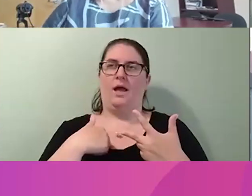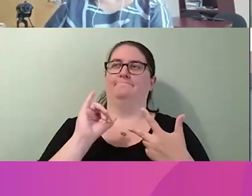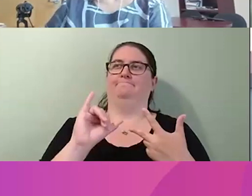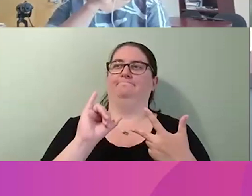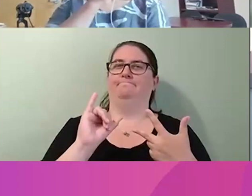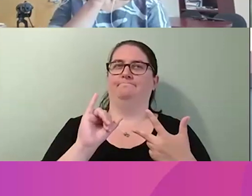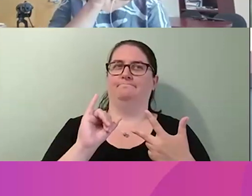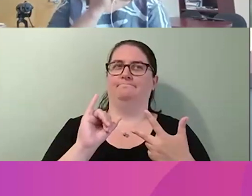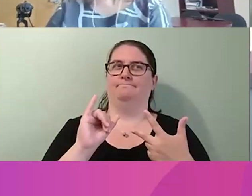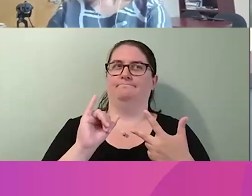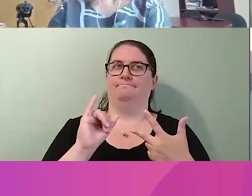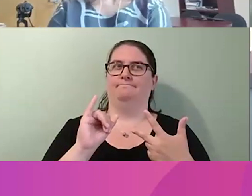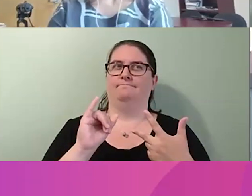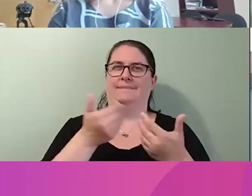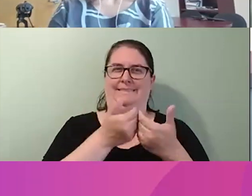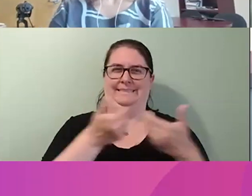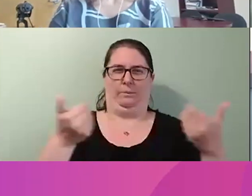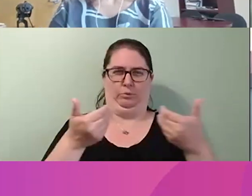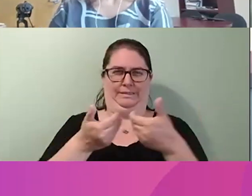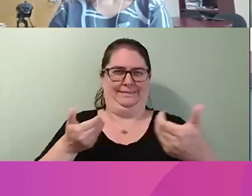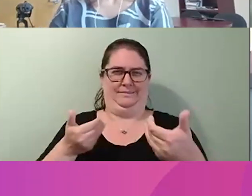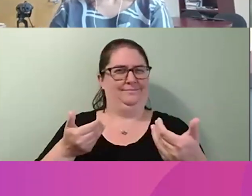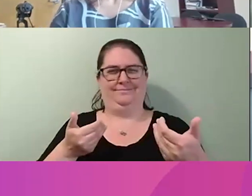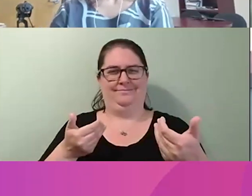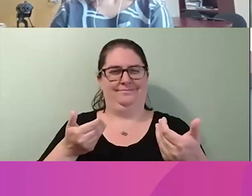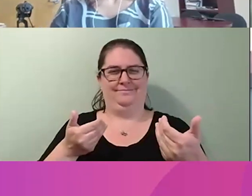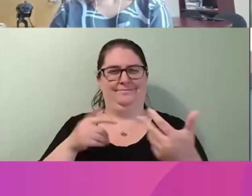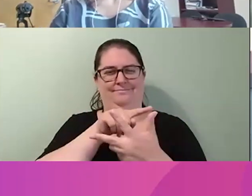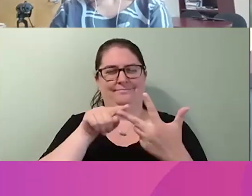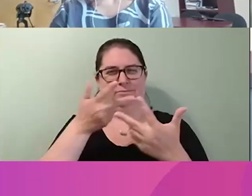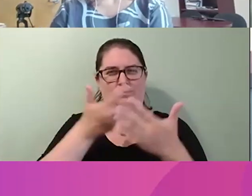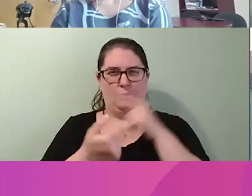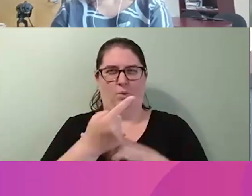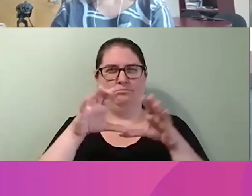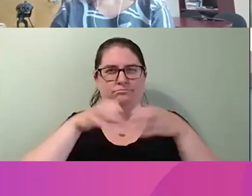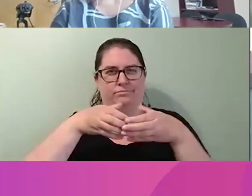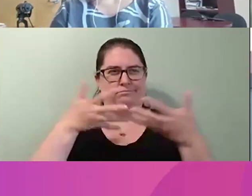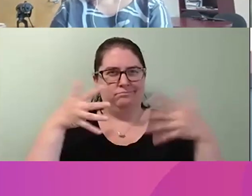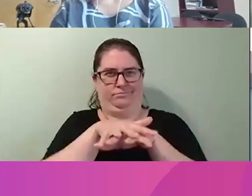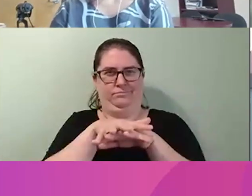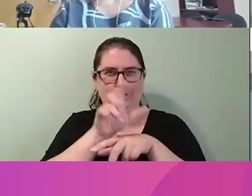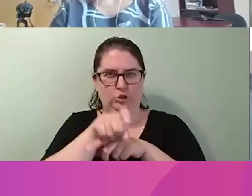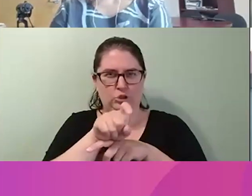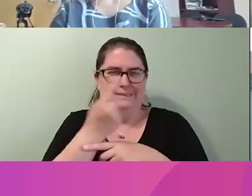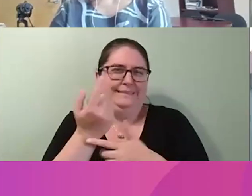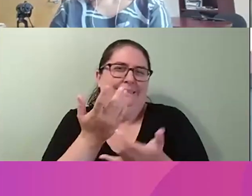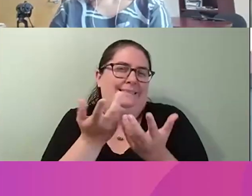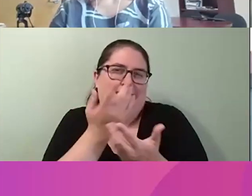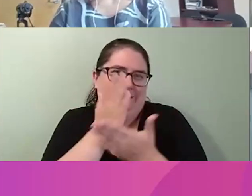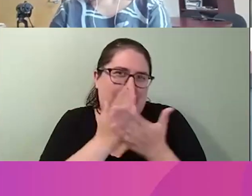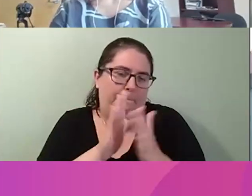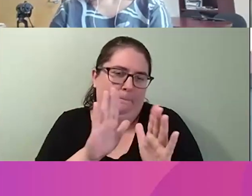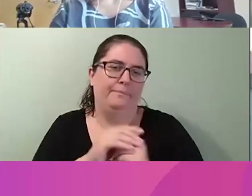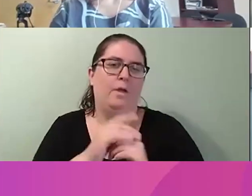felt this should be not so separate and somehow more integrated. I think that the